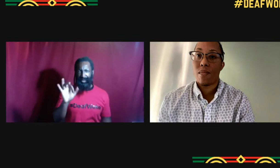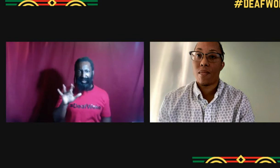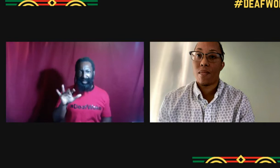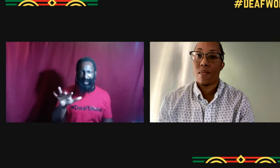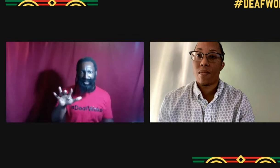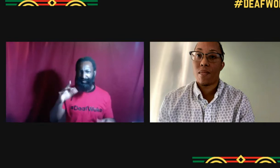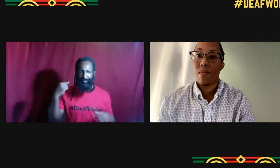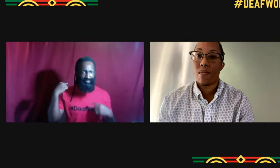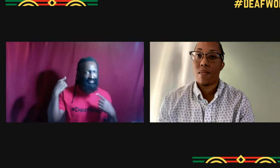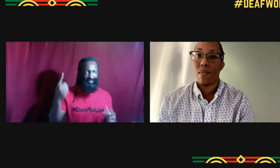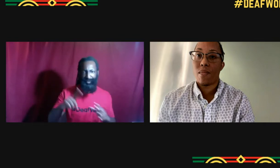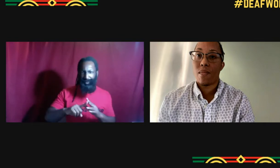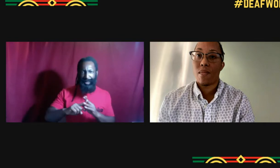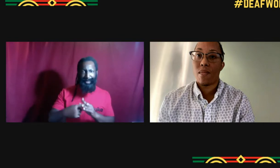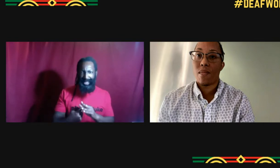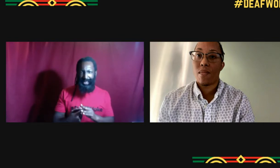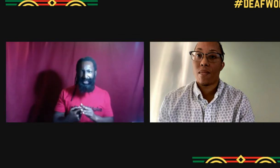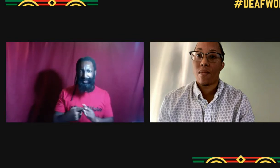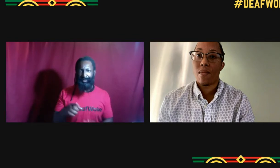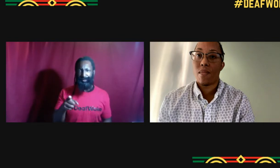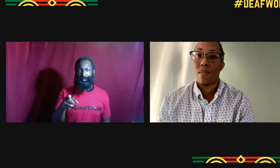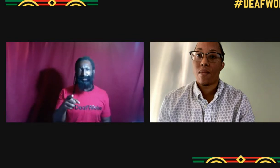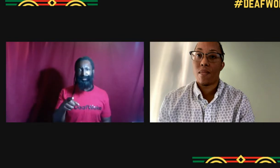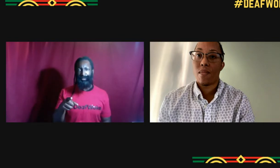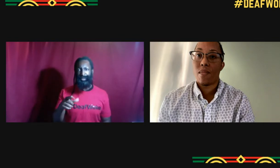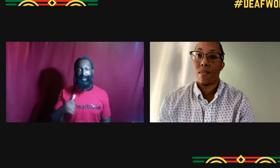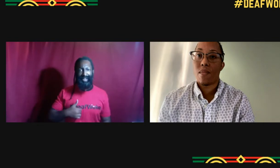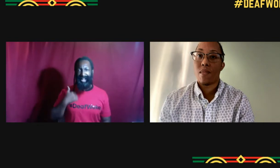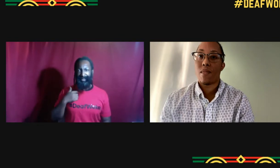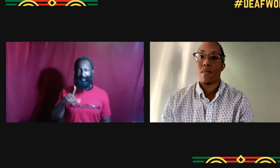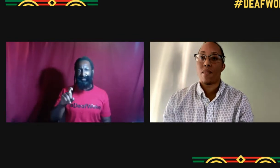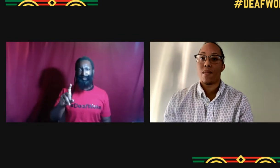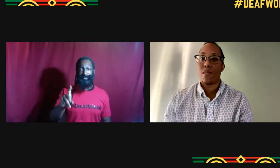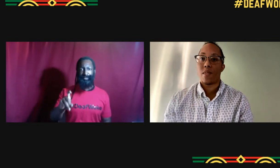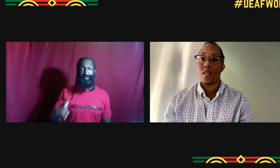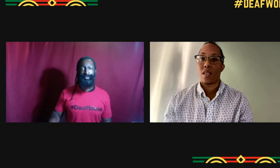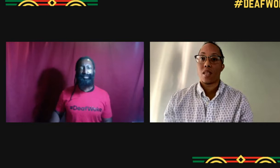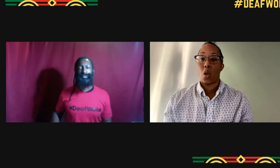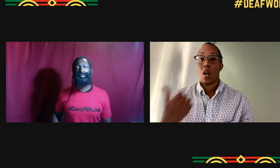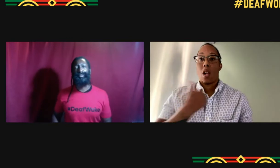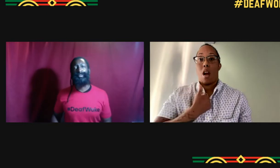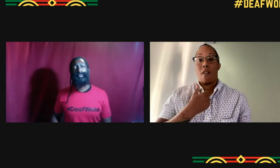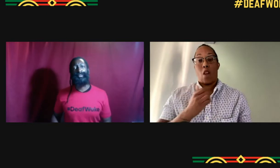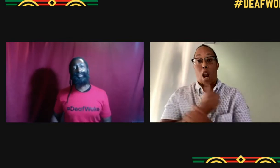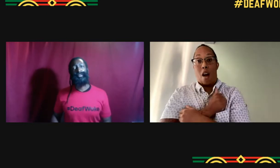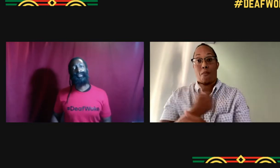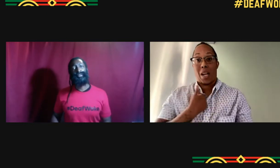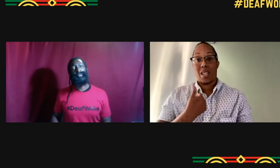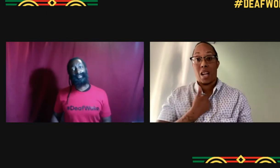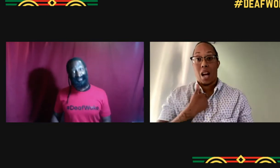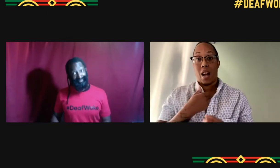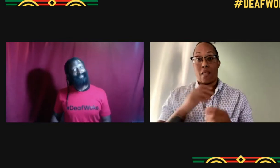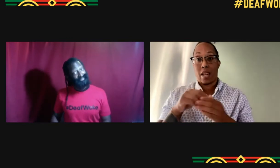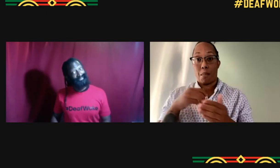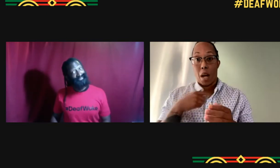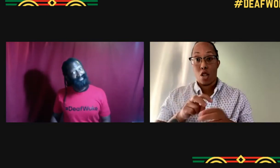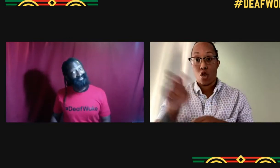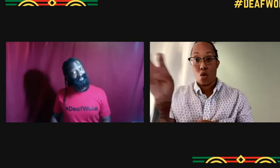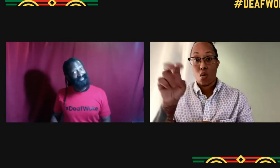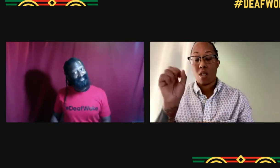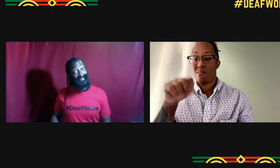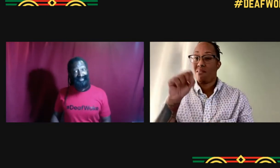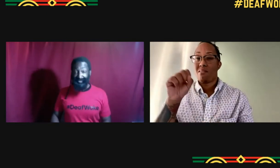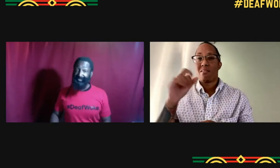Did you always love yourself? Was that, did you, from the very beginning, did you love who you were?